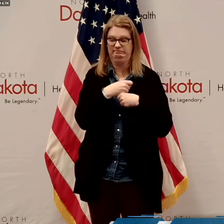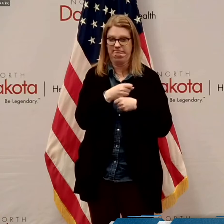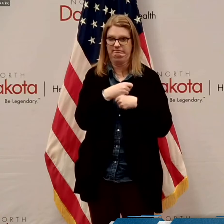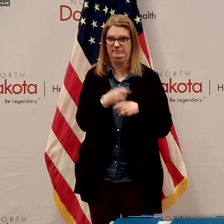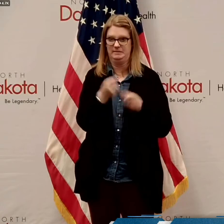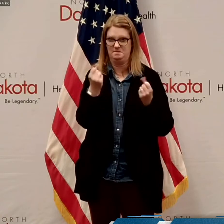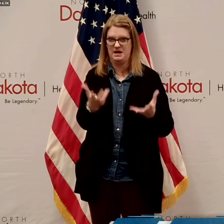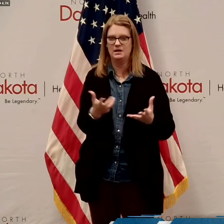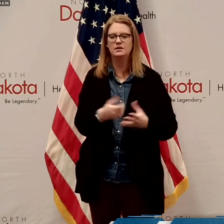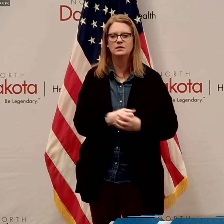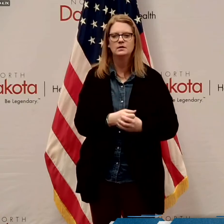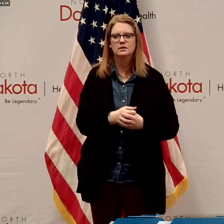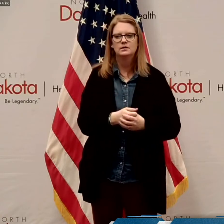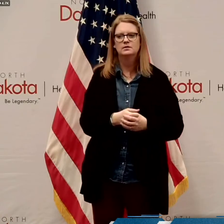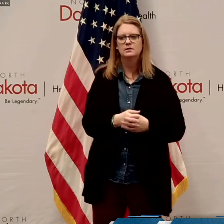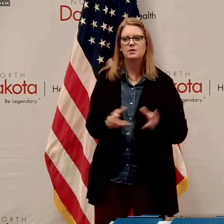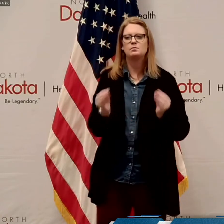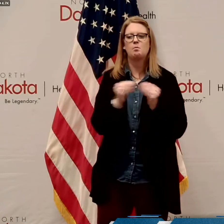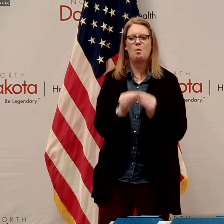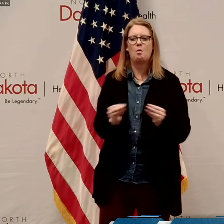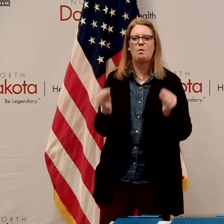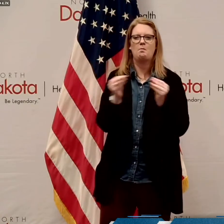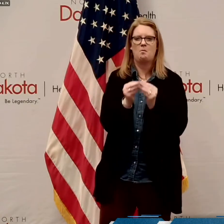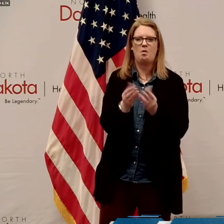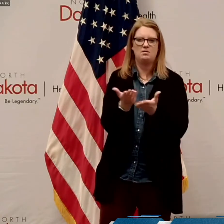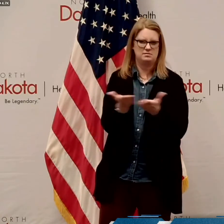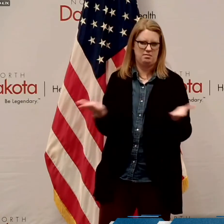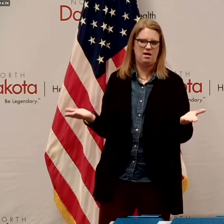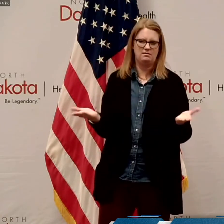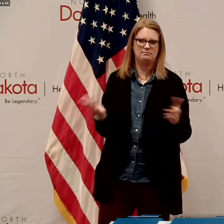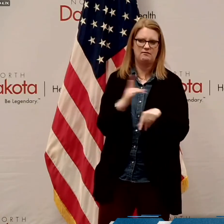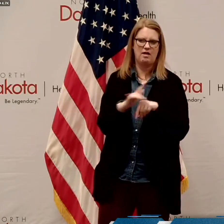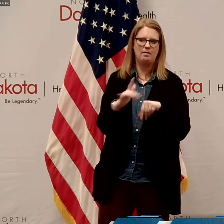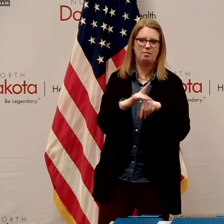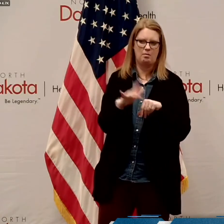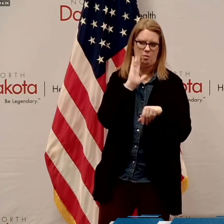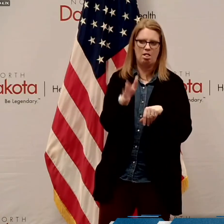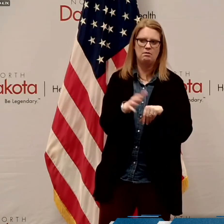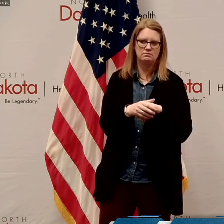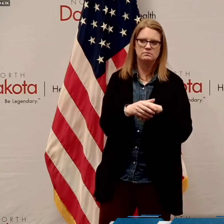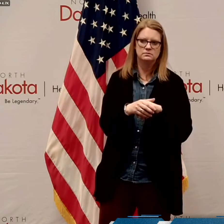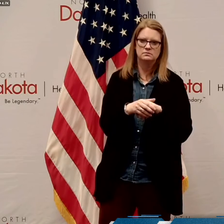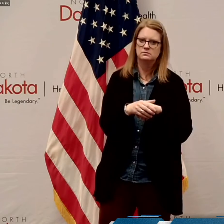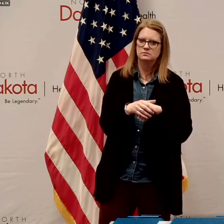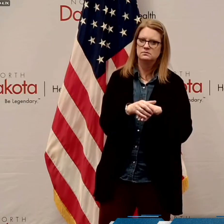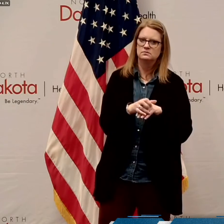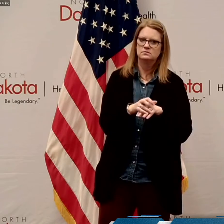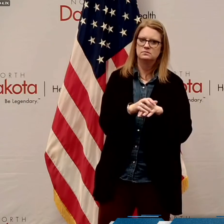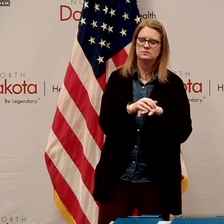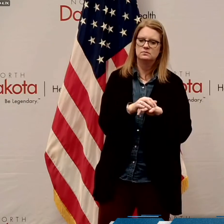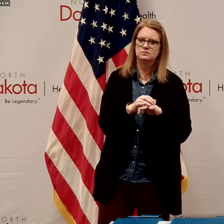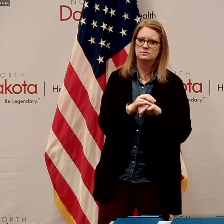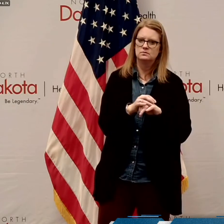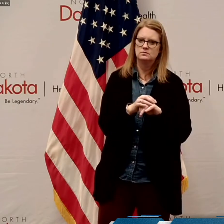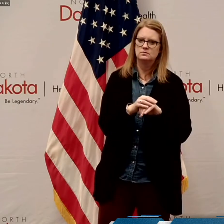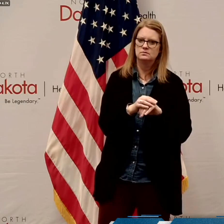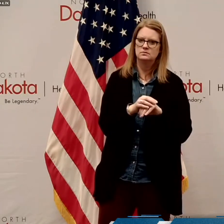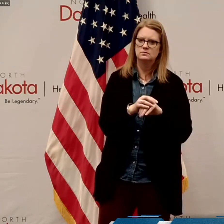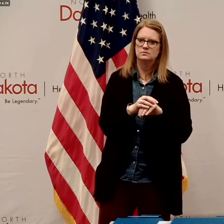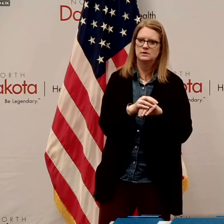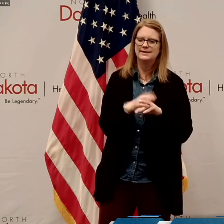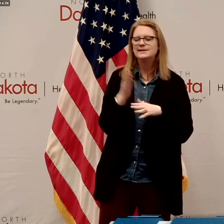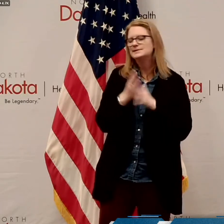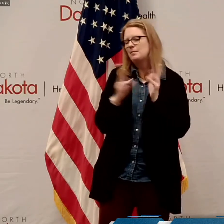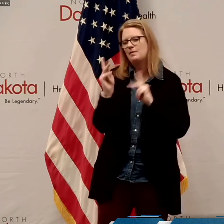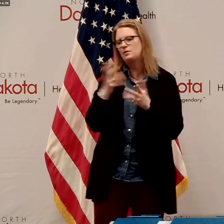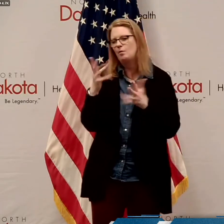are. There's going to be more and more supply coming on the market, and again, there's a lot of stuff. I know people maybe don't want to sew their own or